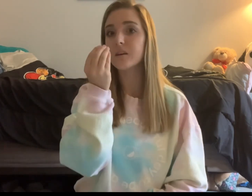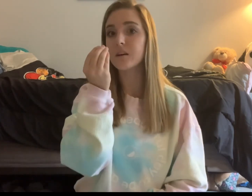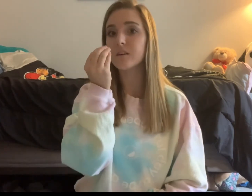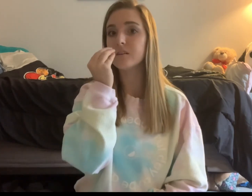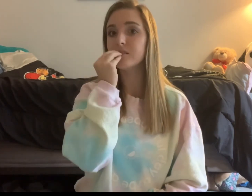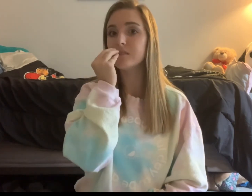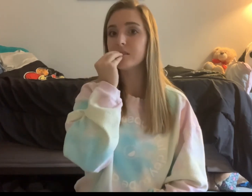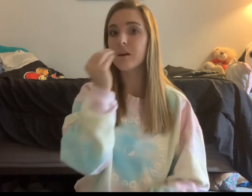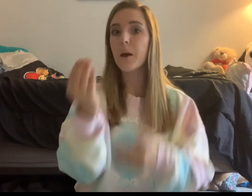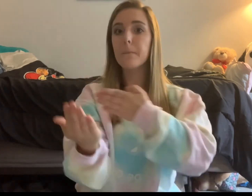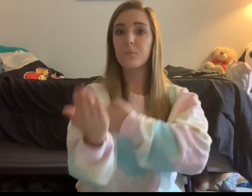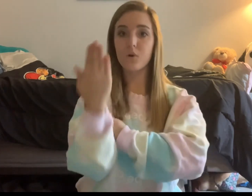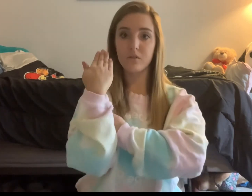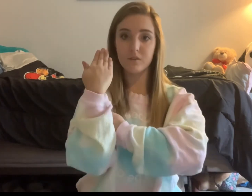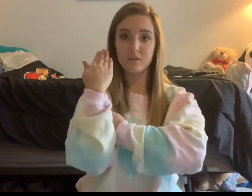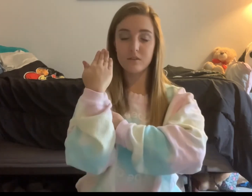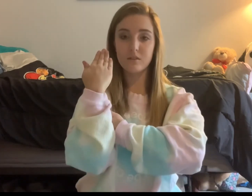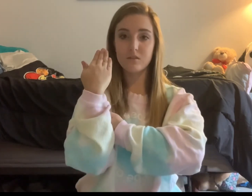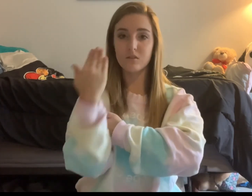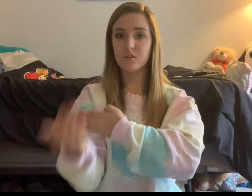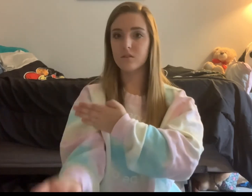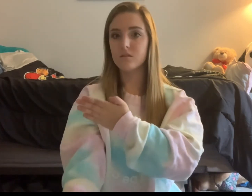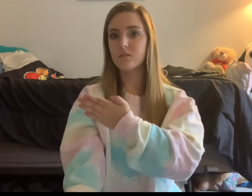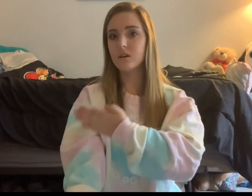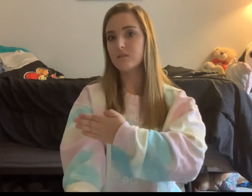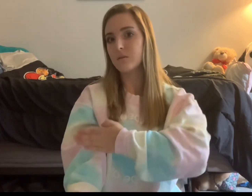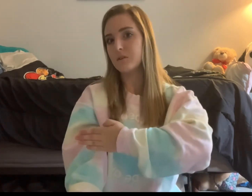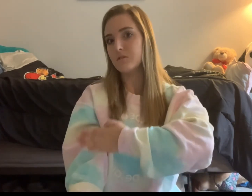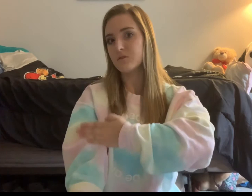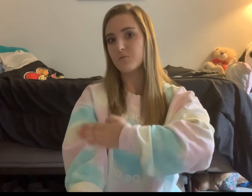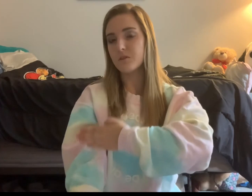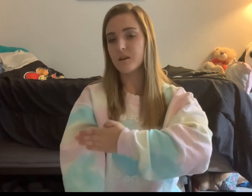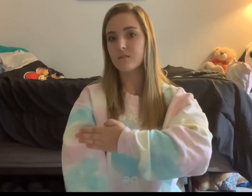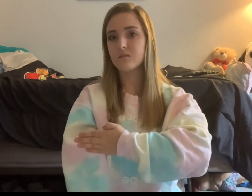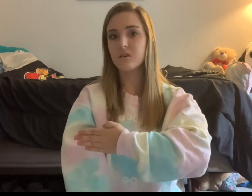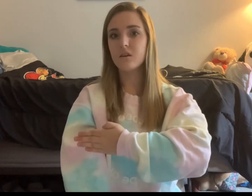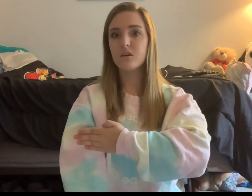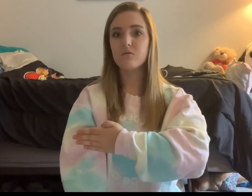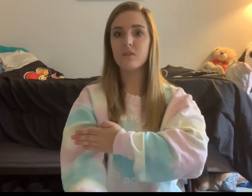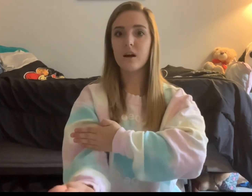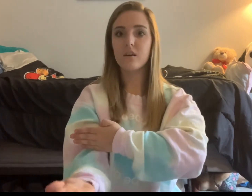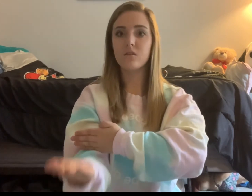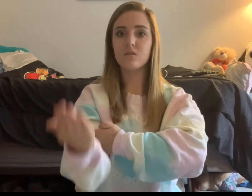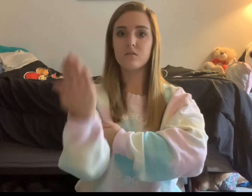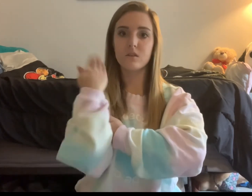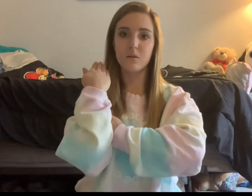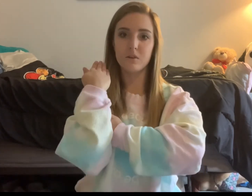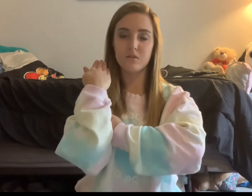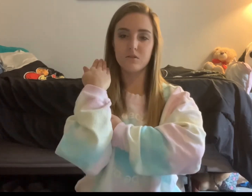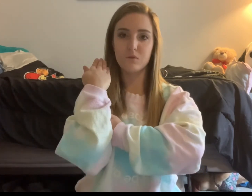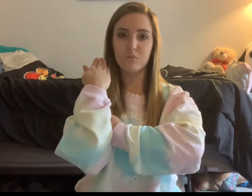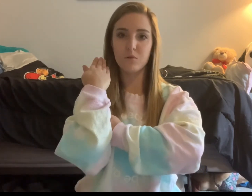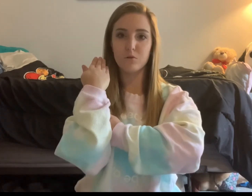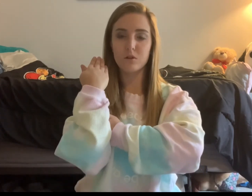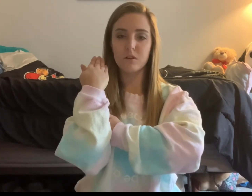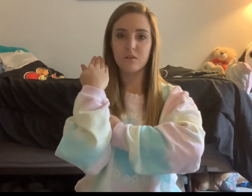Again, breakfast. So your non-dominant is the one that's flat and your dominant is the one motioning.